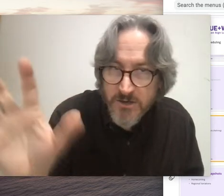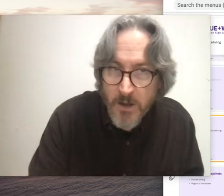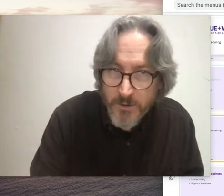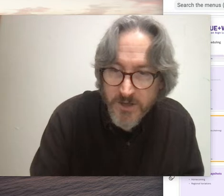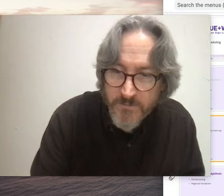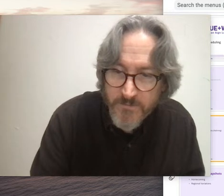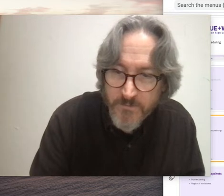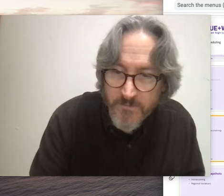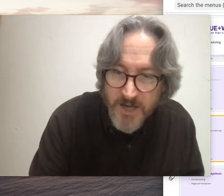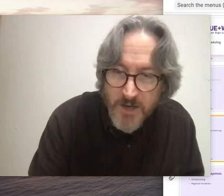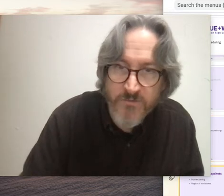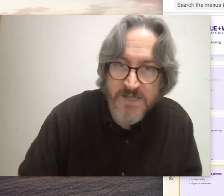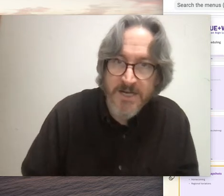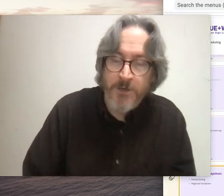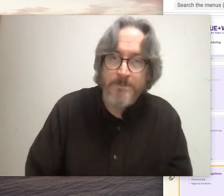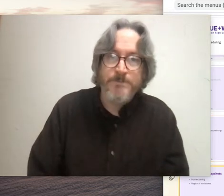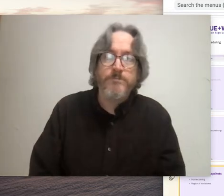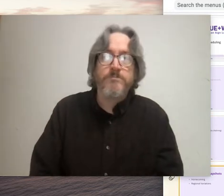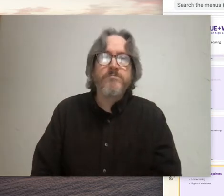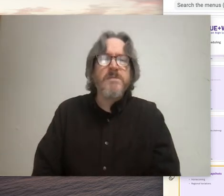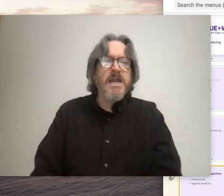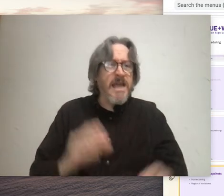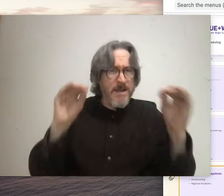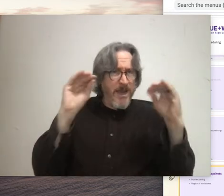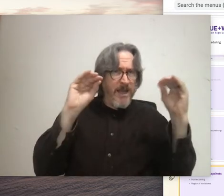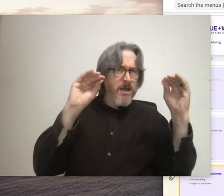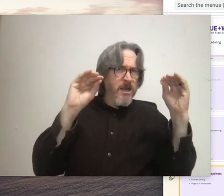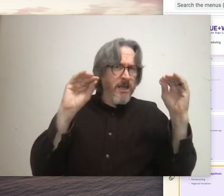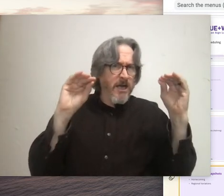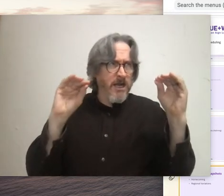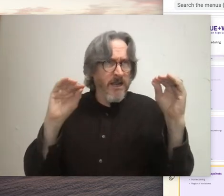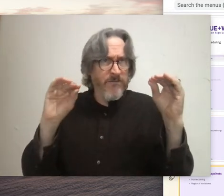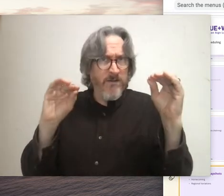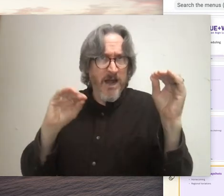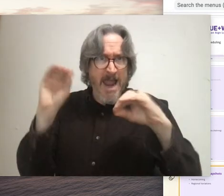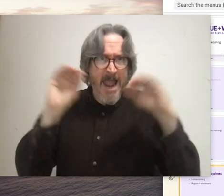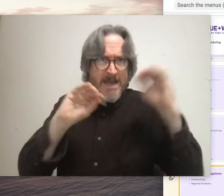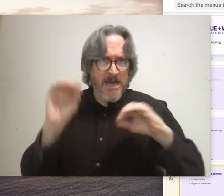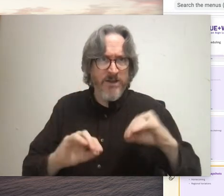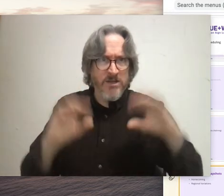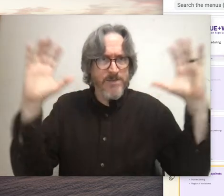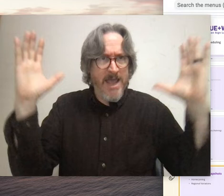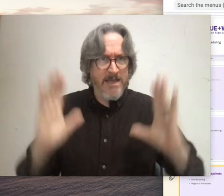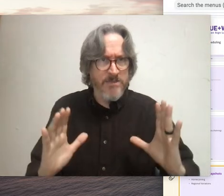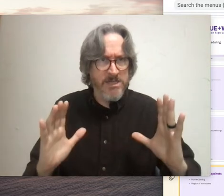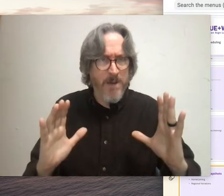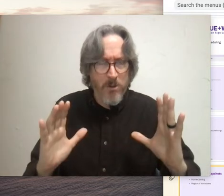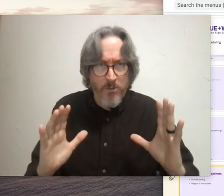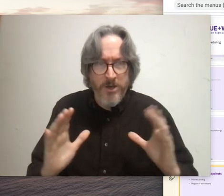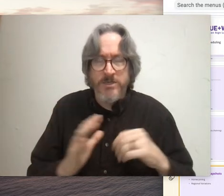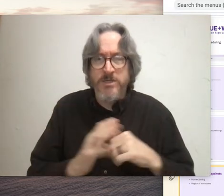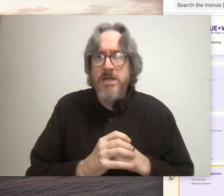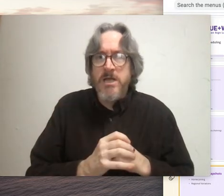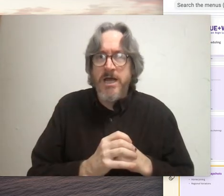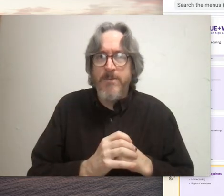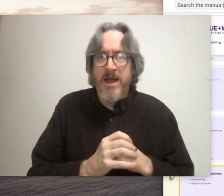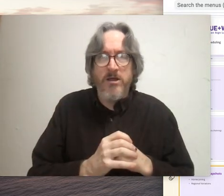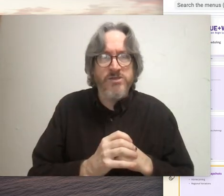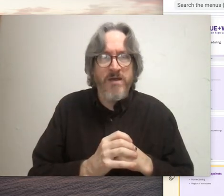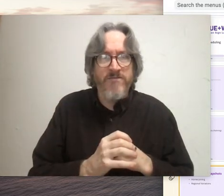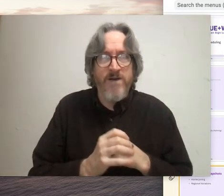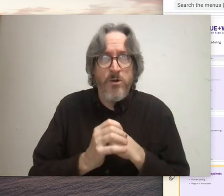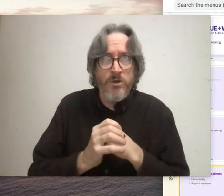And here I'll put the video for this in here. And again, I may, if I add any videos, I may add them to this PowerPoint.